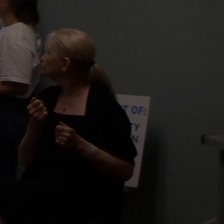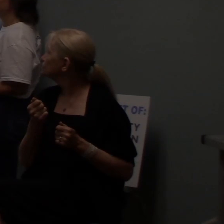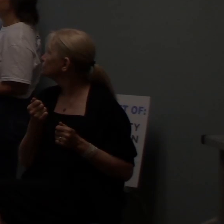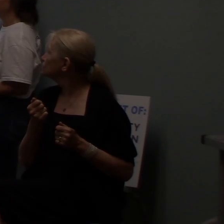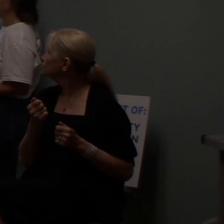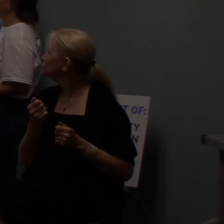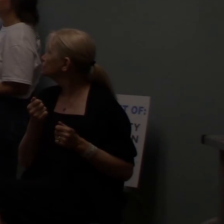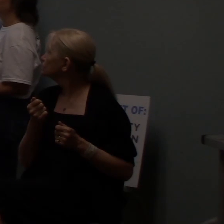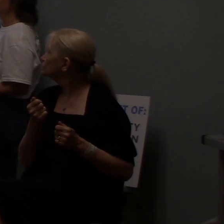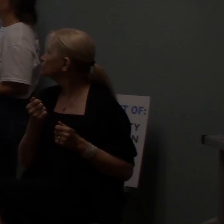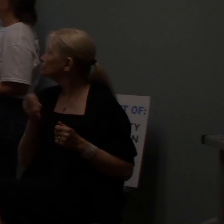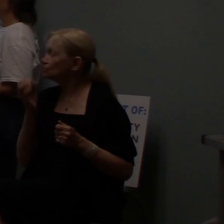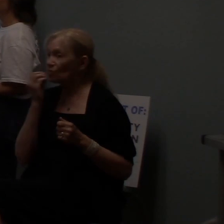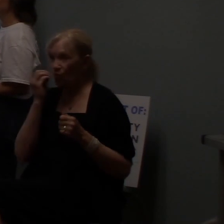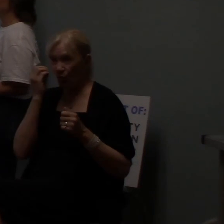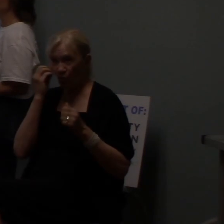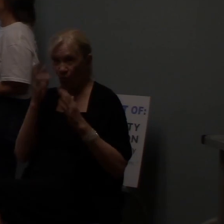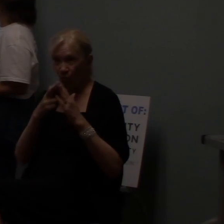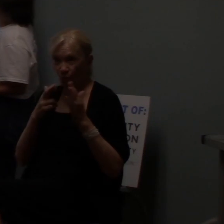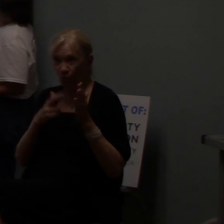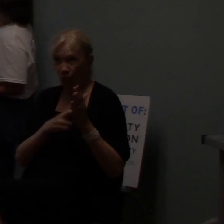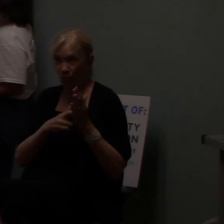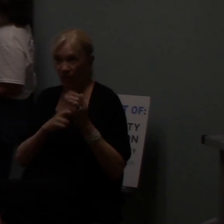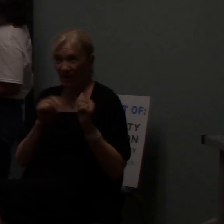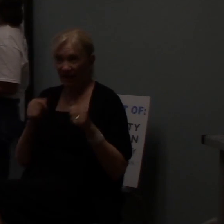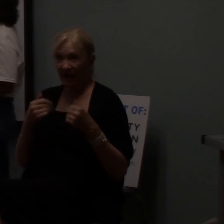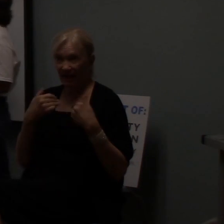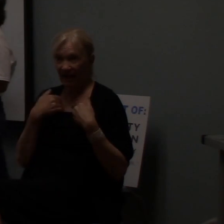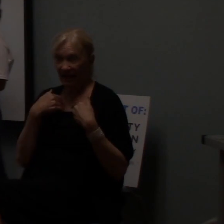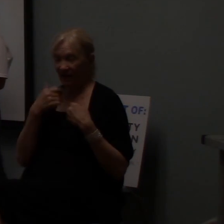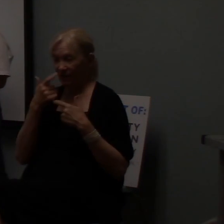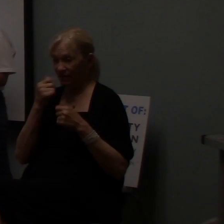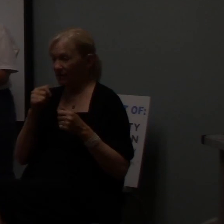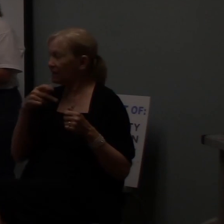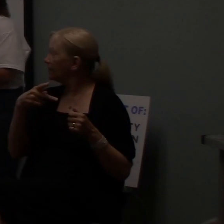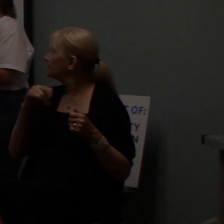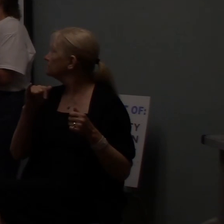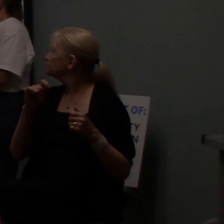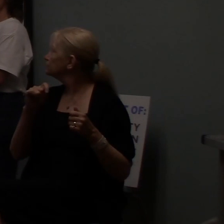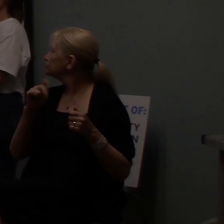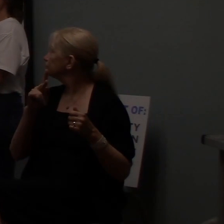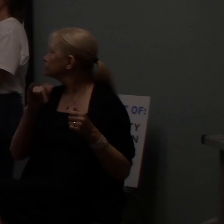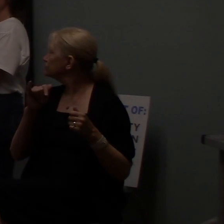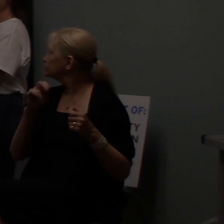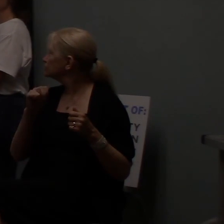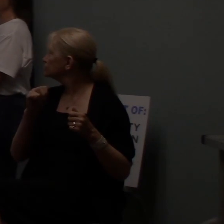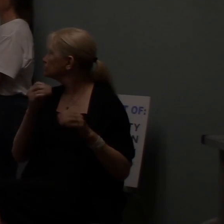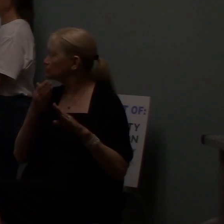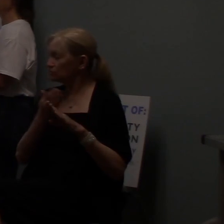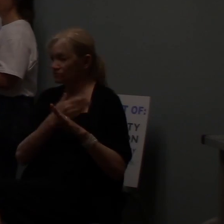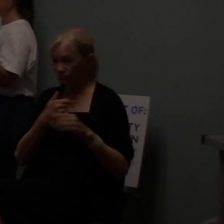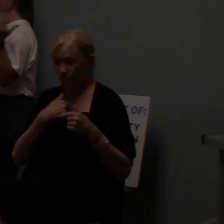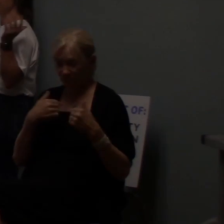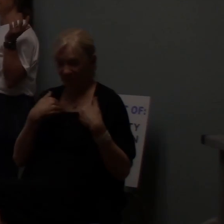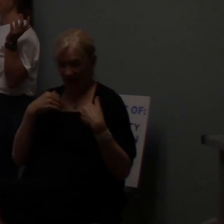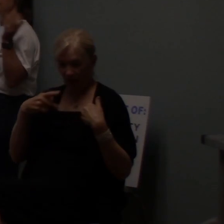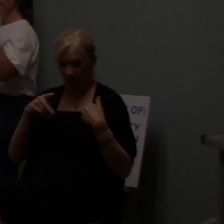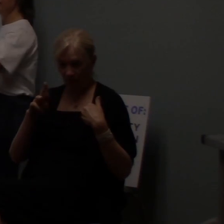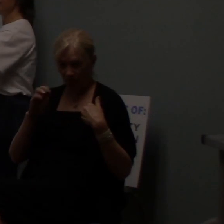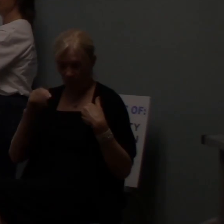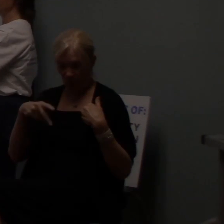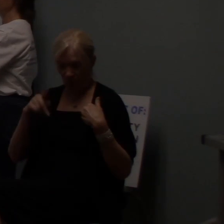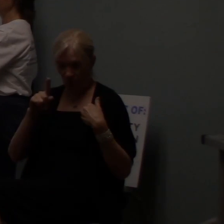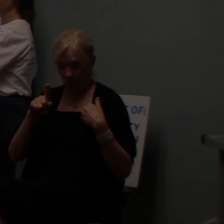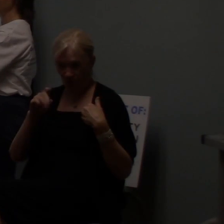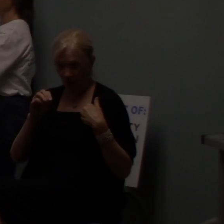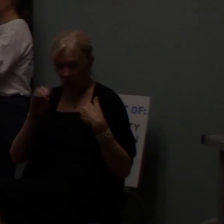rule, you can have interesting election options like Pitkin. Even before we had Prop 108 where the Democrats